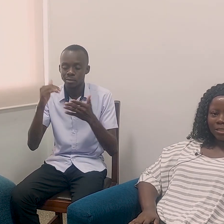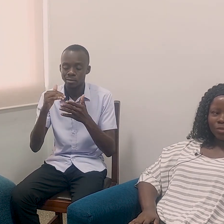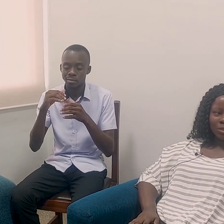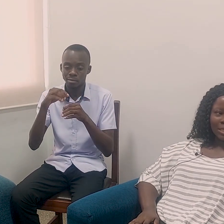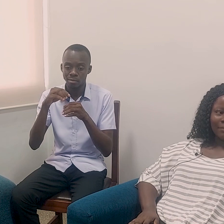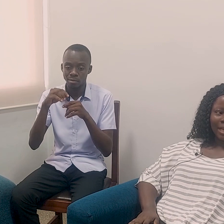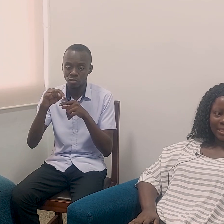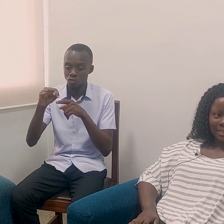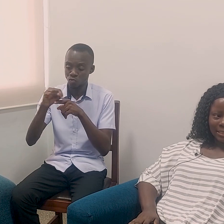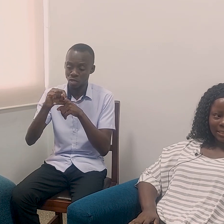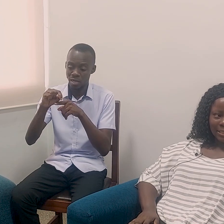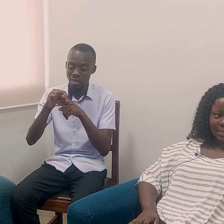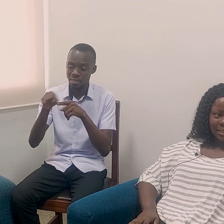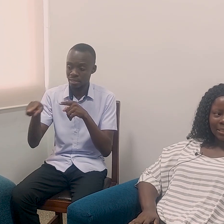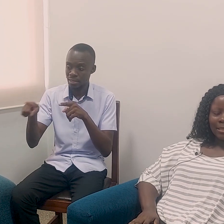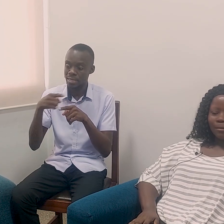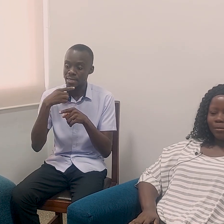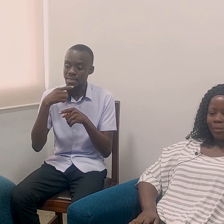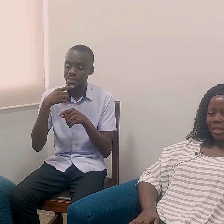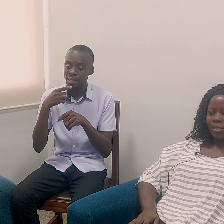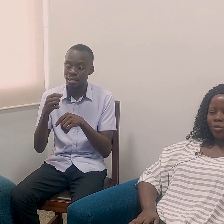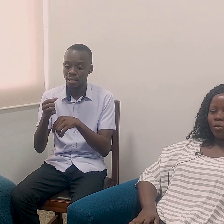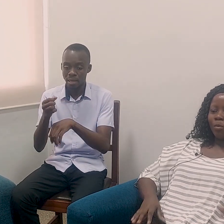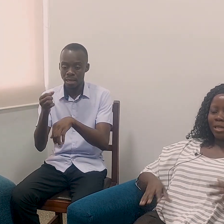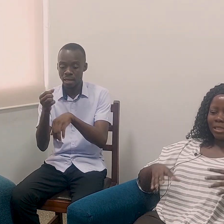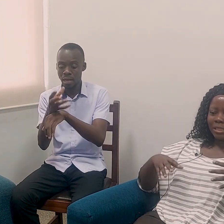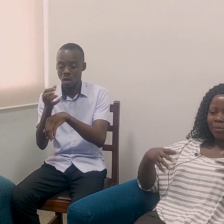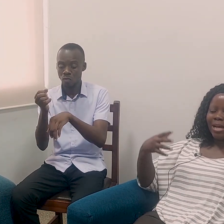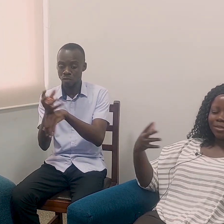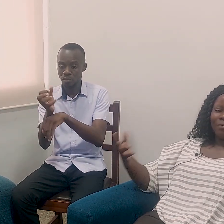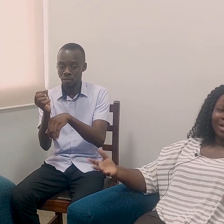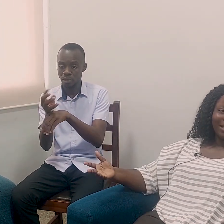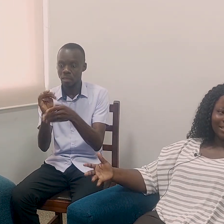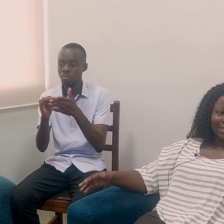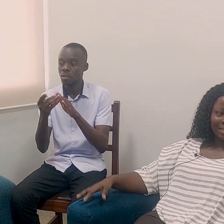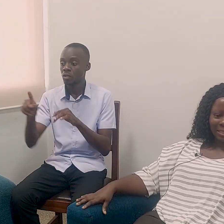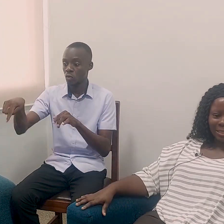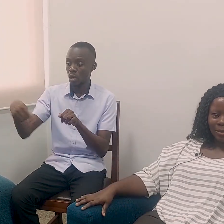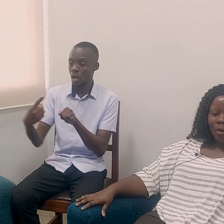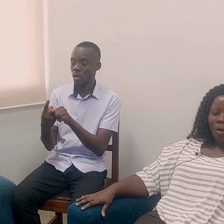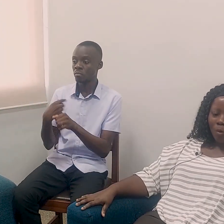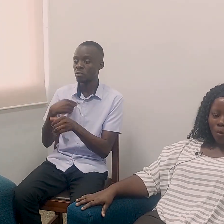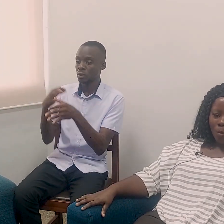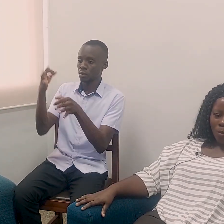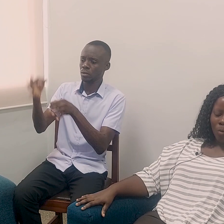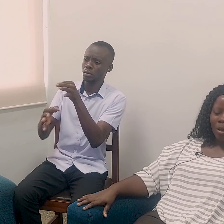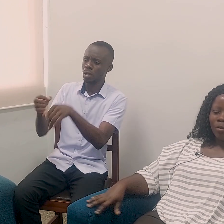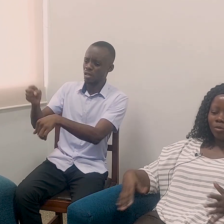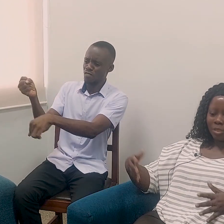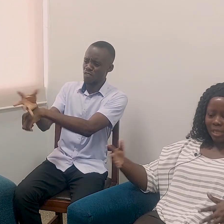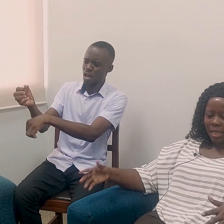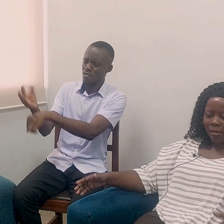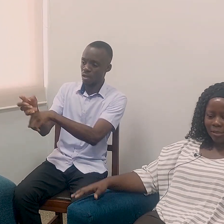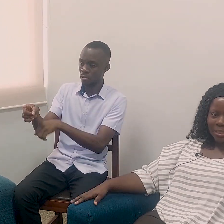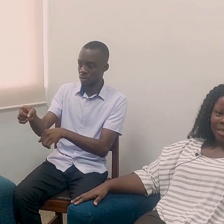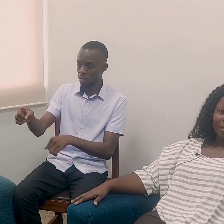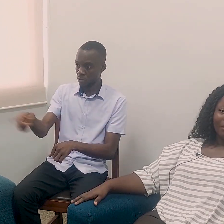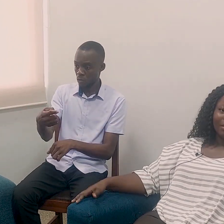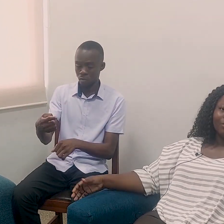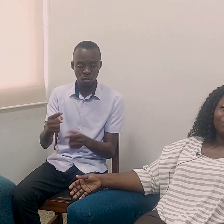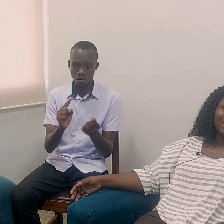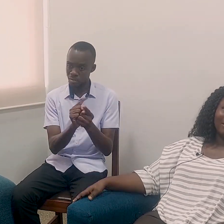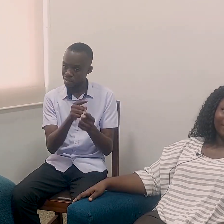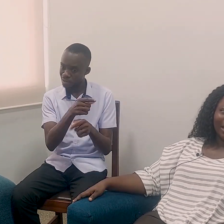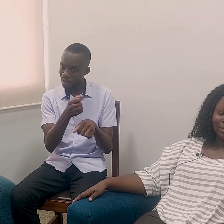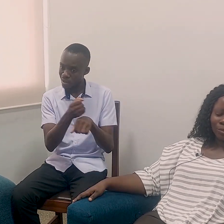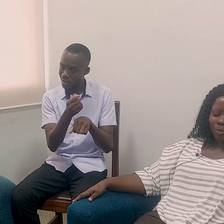counseling is not advice. It's so much as part of our understanding. Oh, go to the counselor and